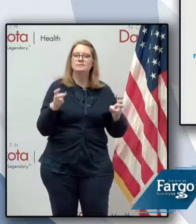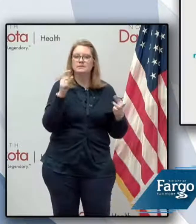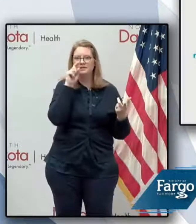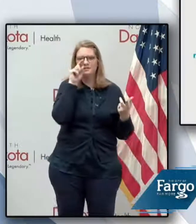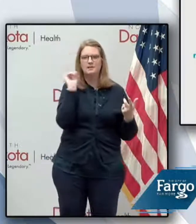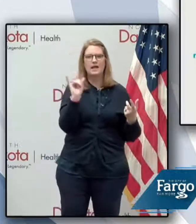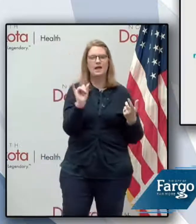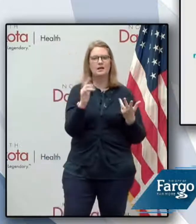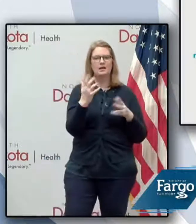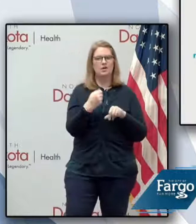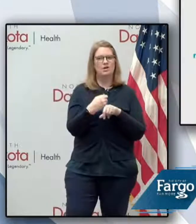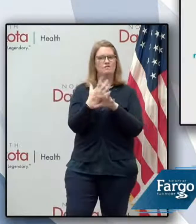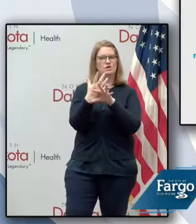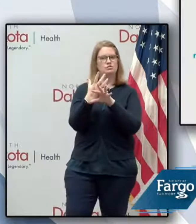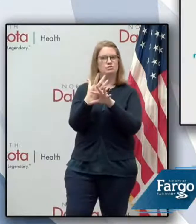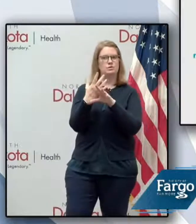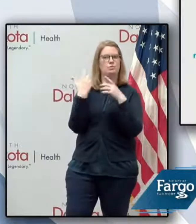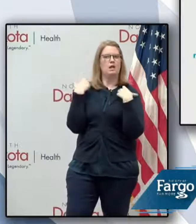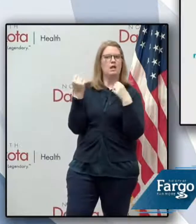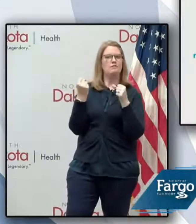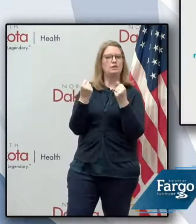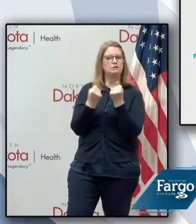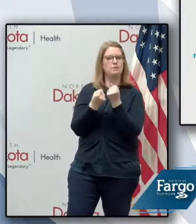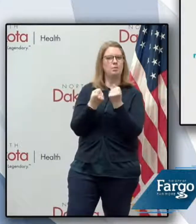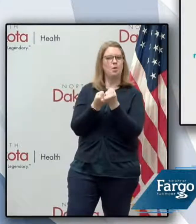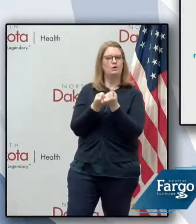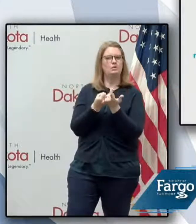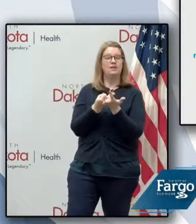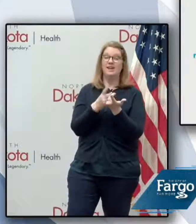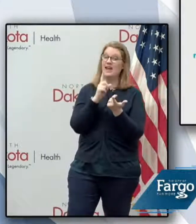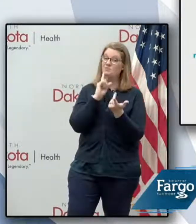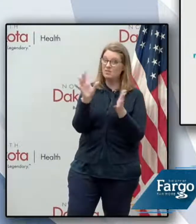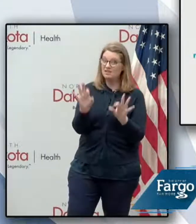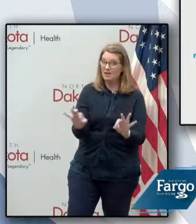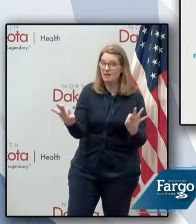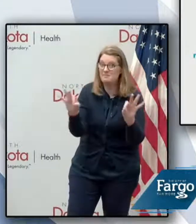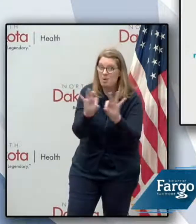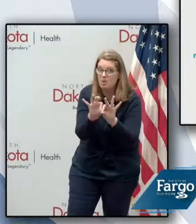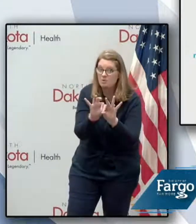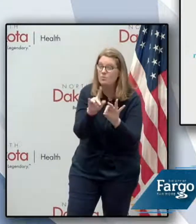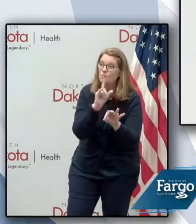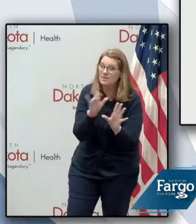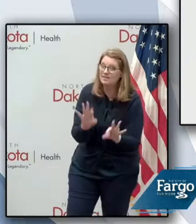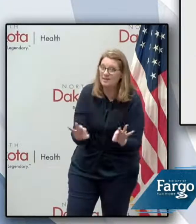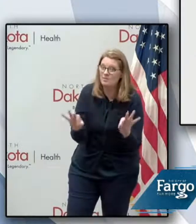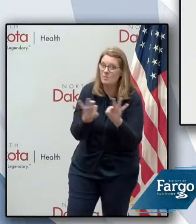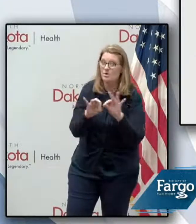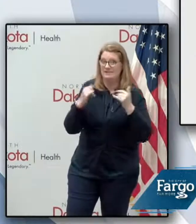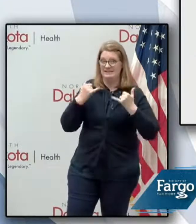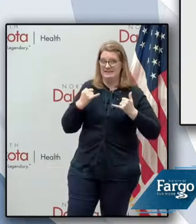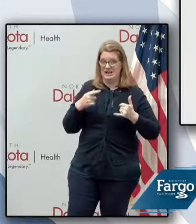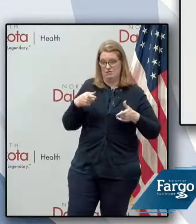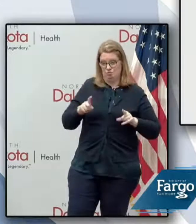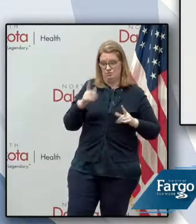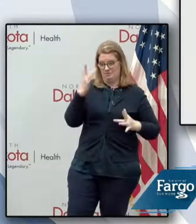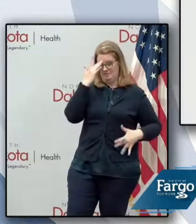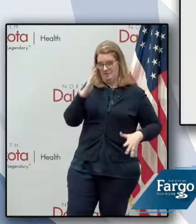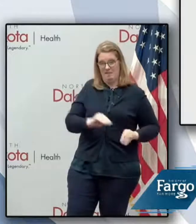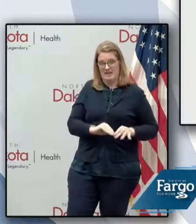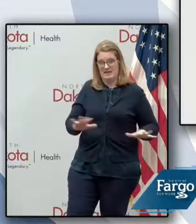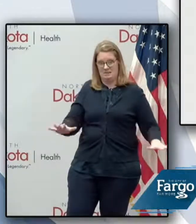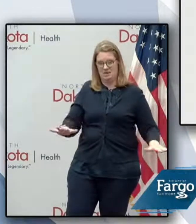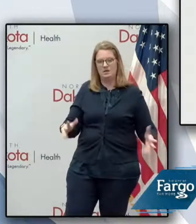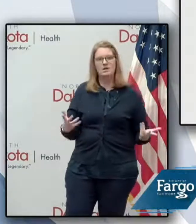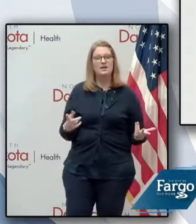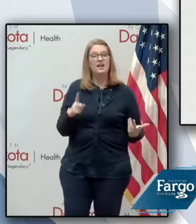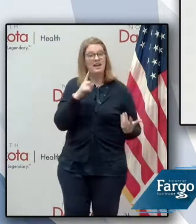like virtual recovery support services and how important those are now during this pandemic, and how easy it is to